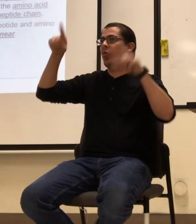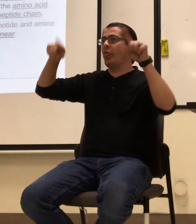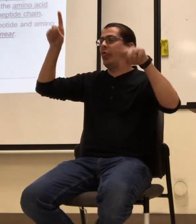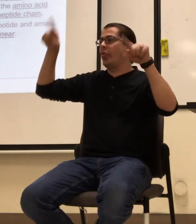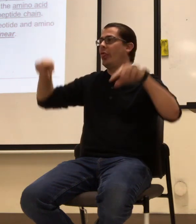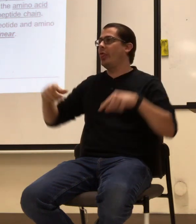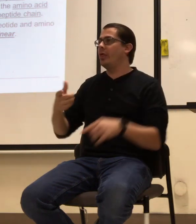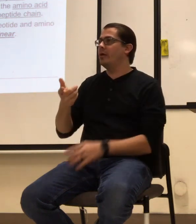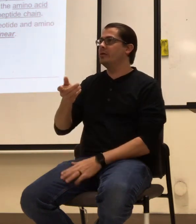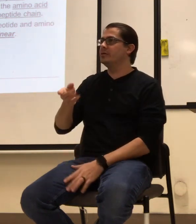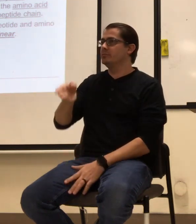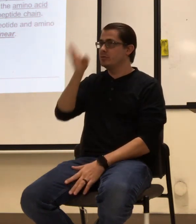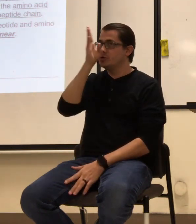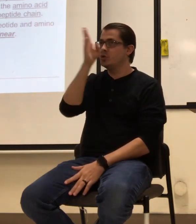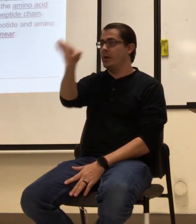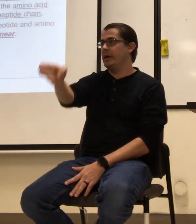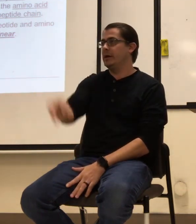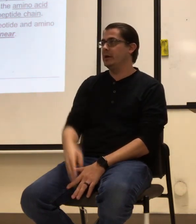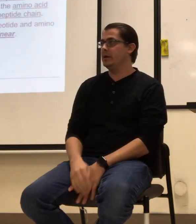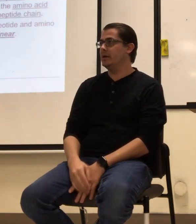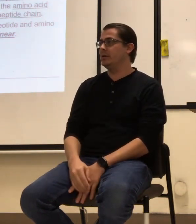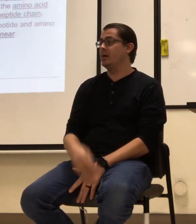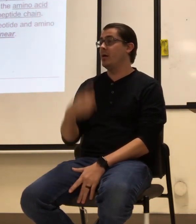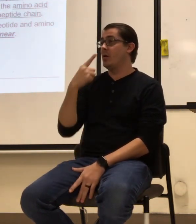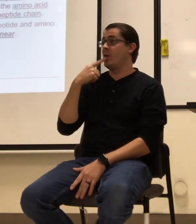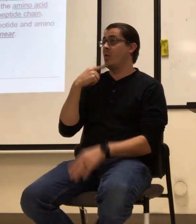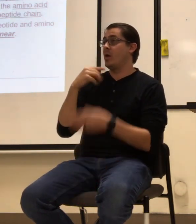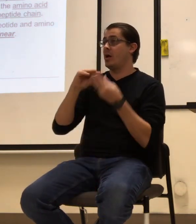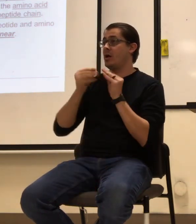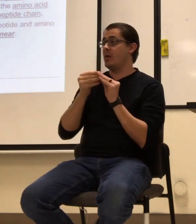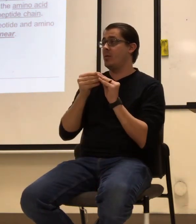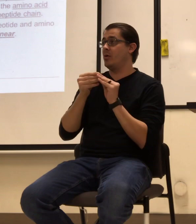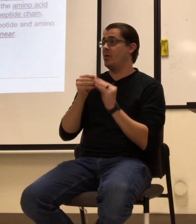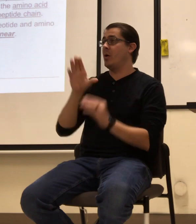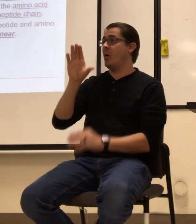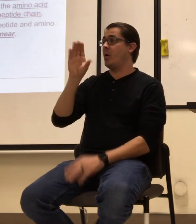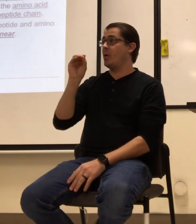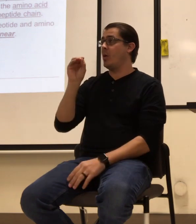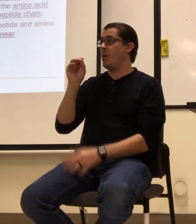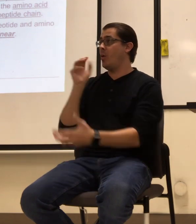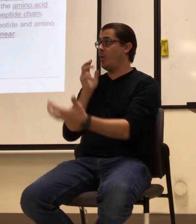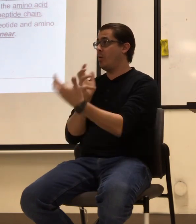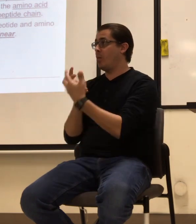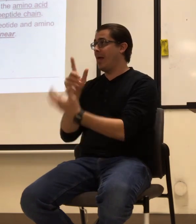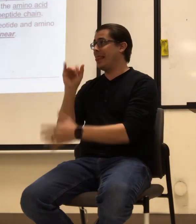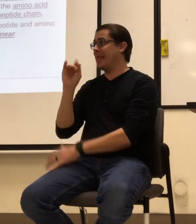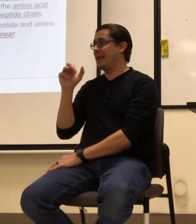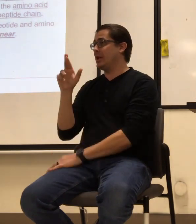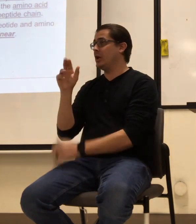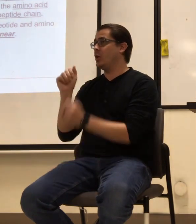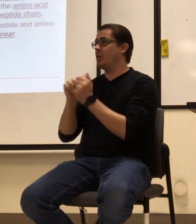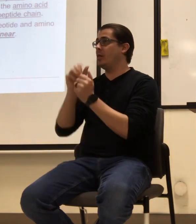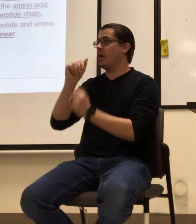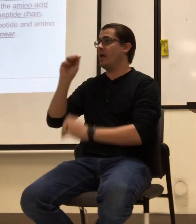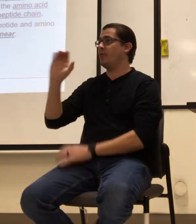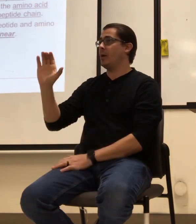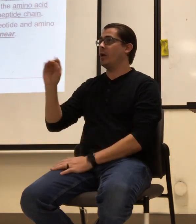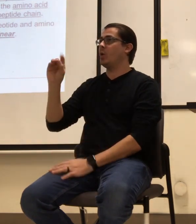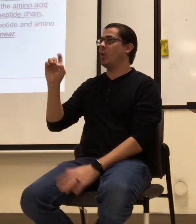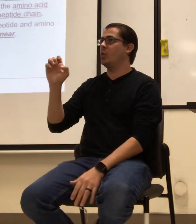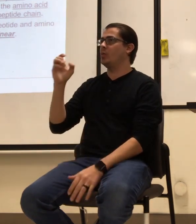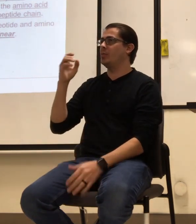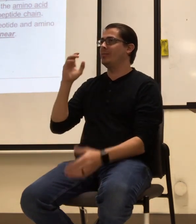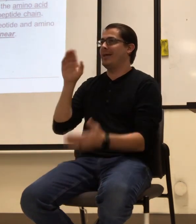in a line, and my red number was collinear with my alphabet code. That's all it means,